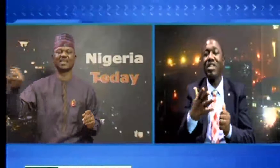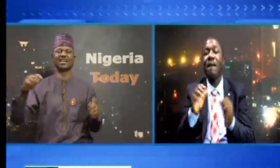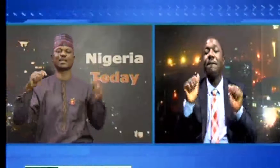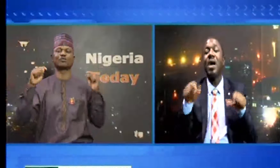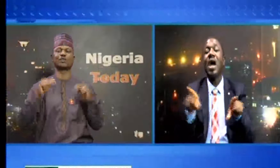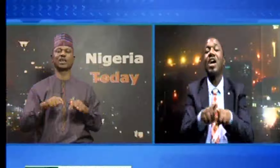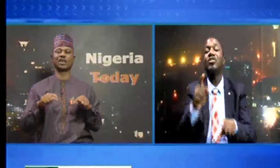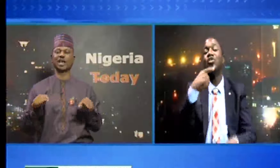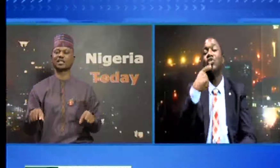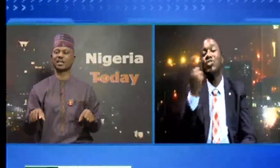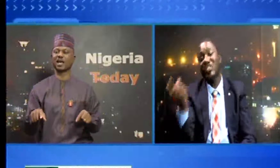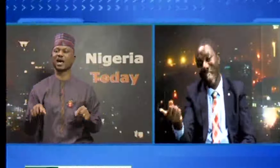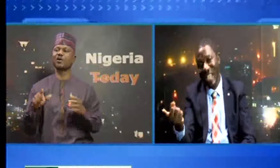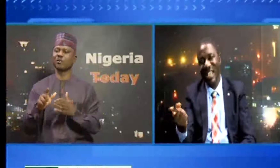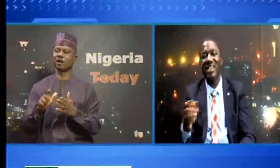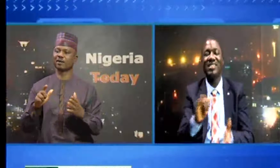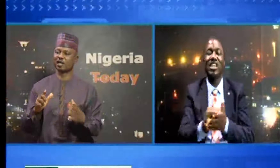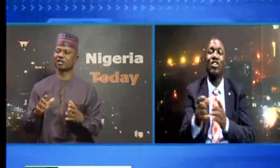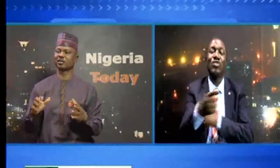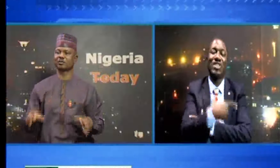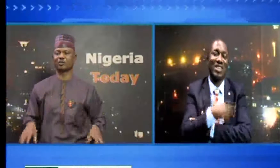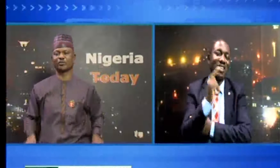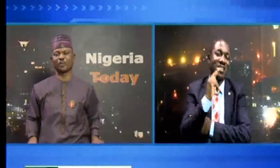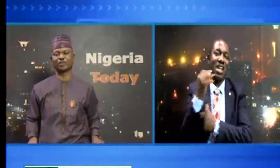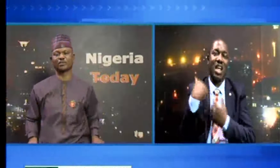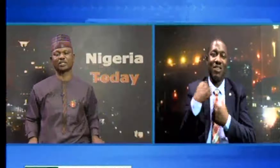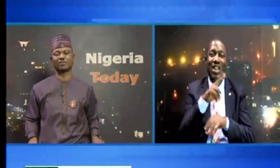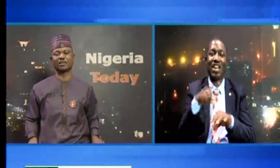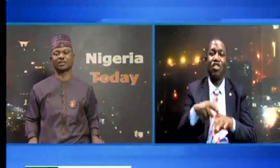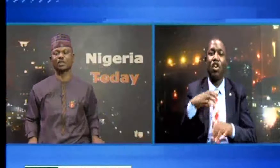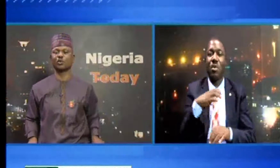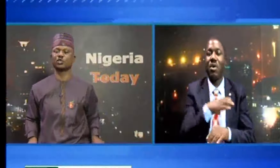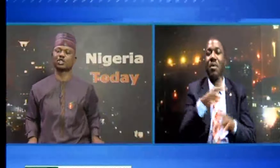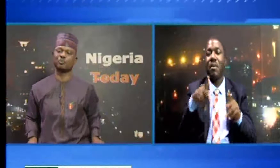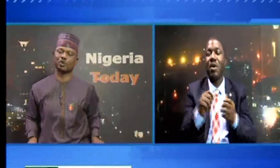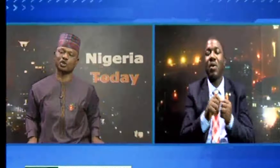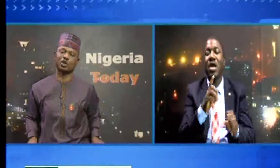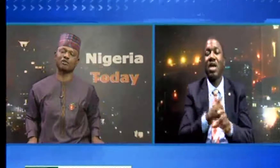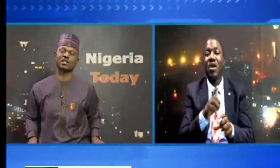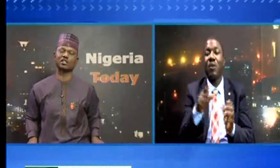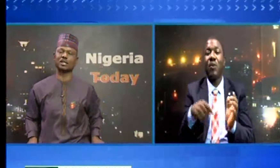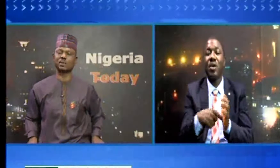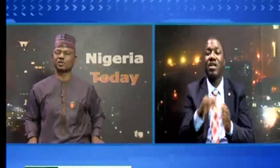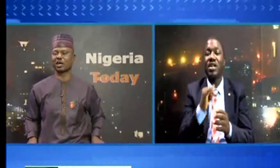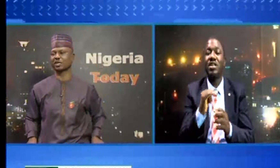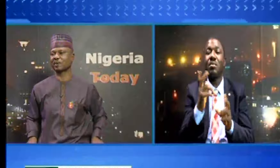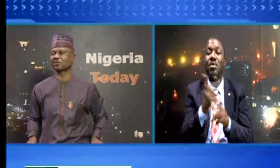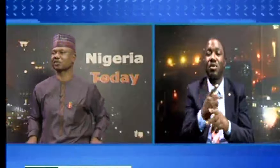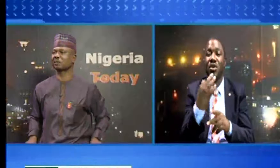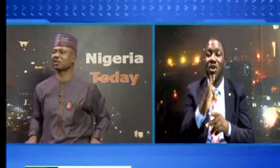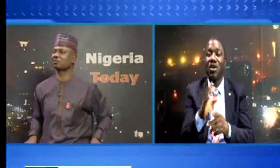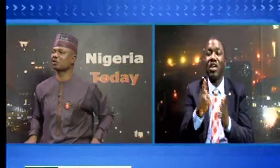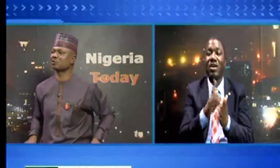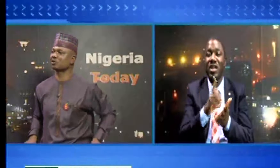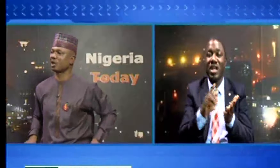said, that today in Nigeria we have the National Commission for Persons with Disabilities, which is a product of the Discrimination Against Persons